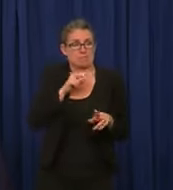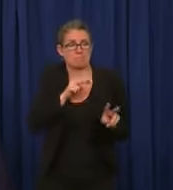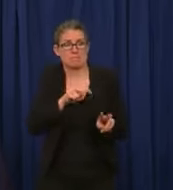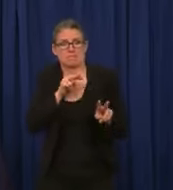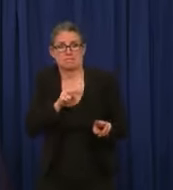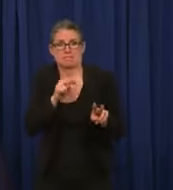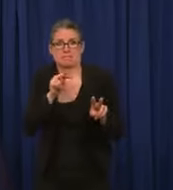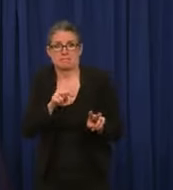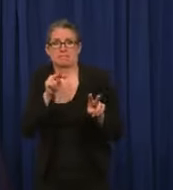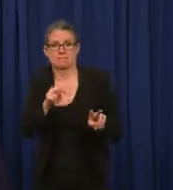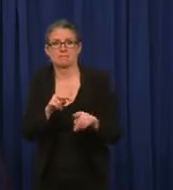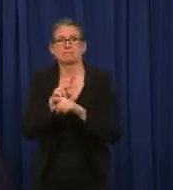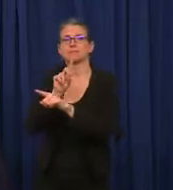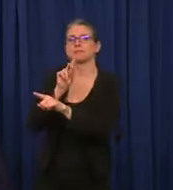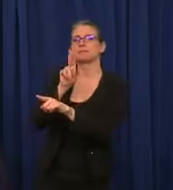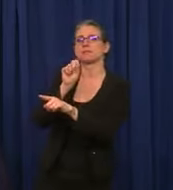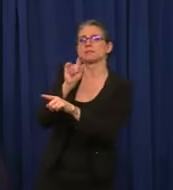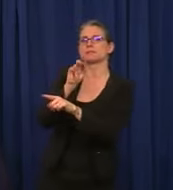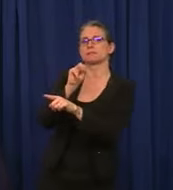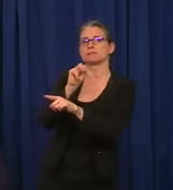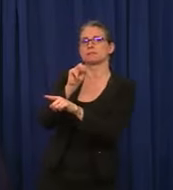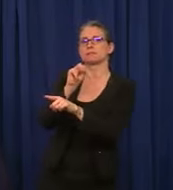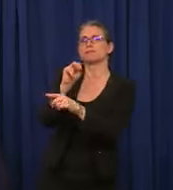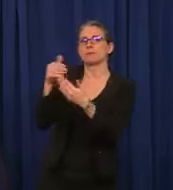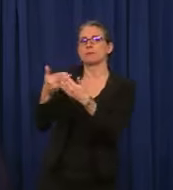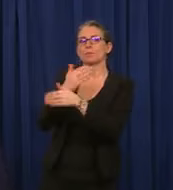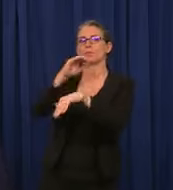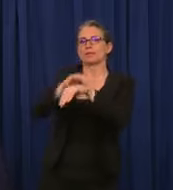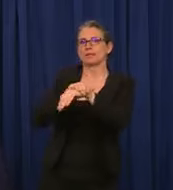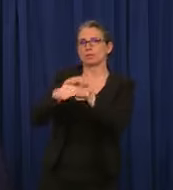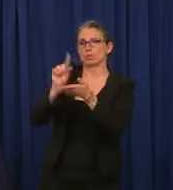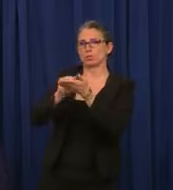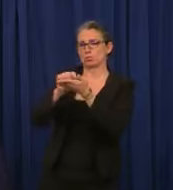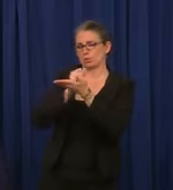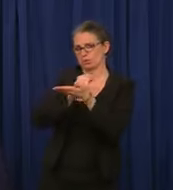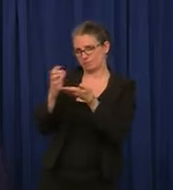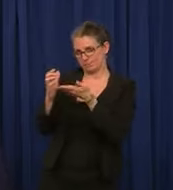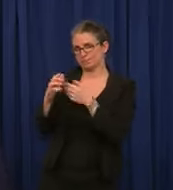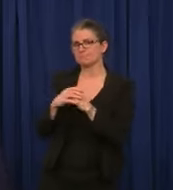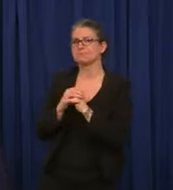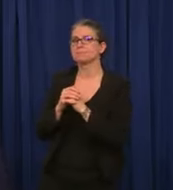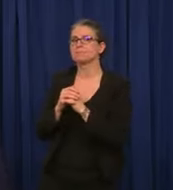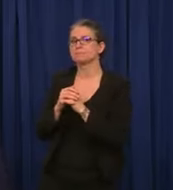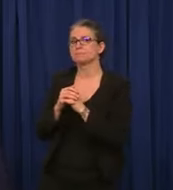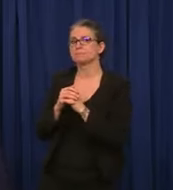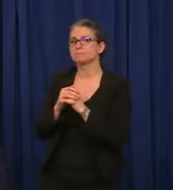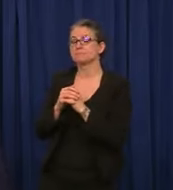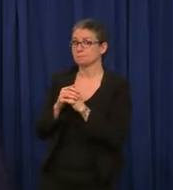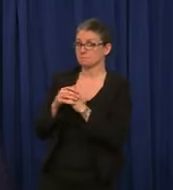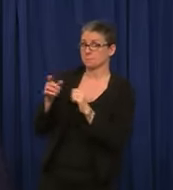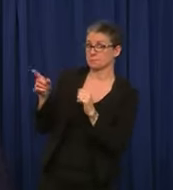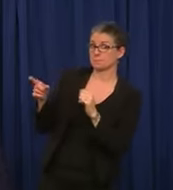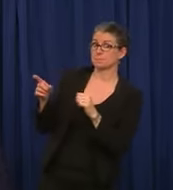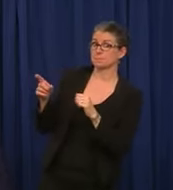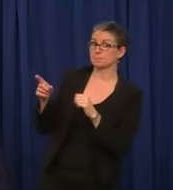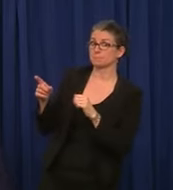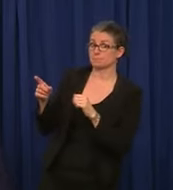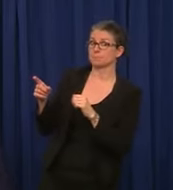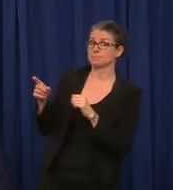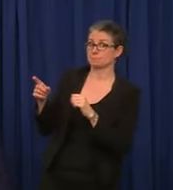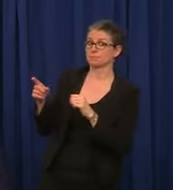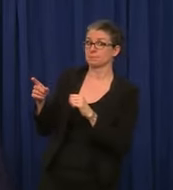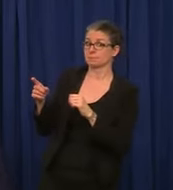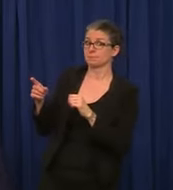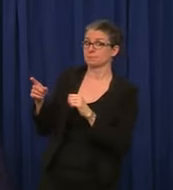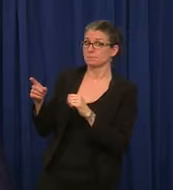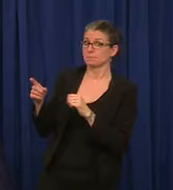Hi, Dr. Shah. What more can you say about how the plan to separate the healthy homeless, exposed homeless, and isolated homeless in Portland was developed with